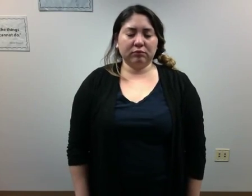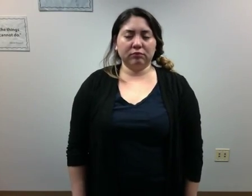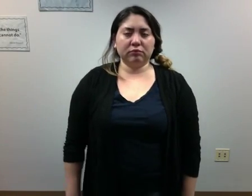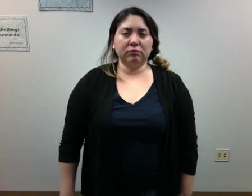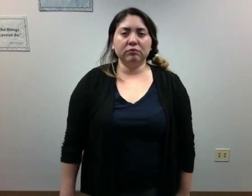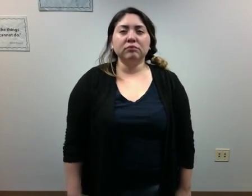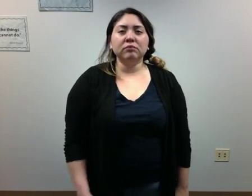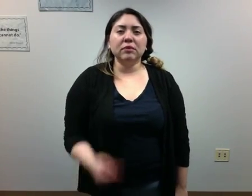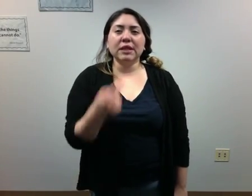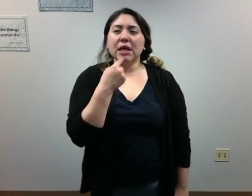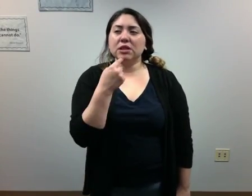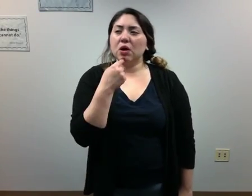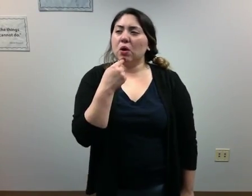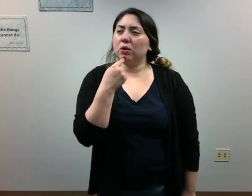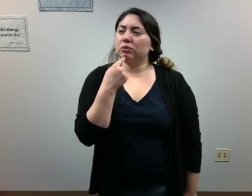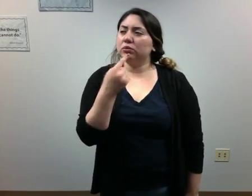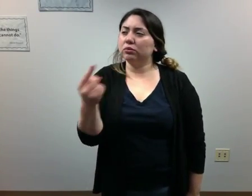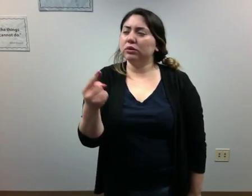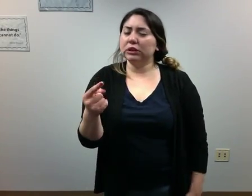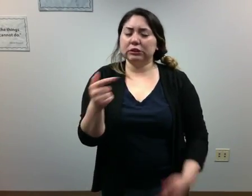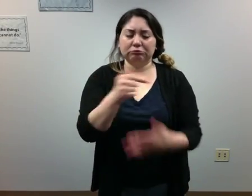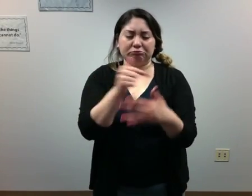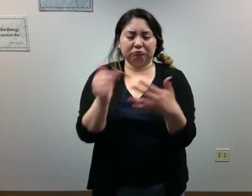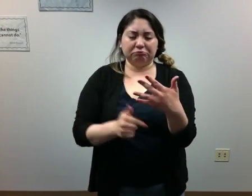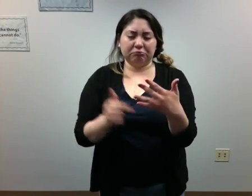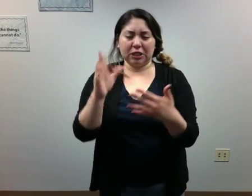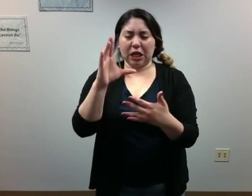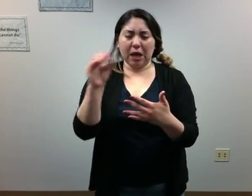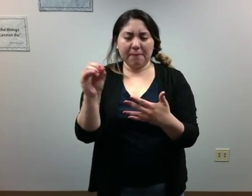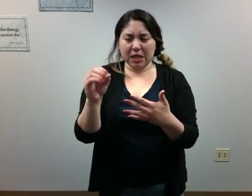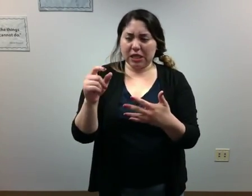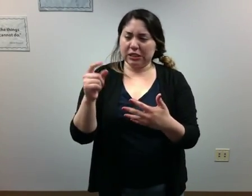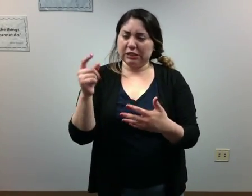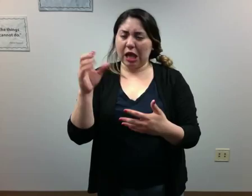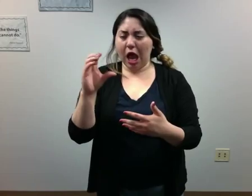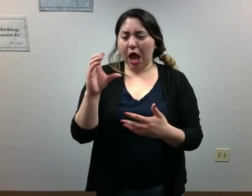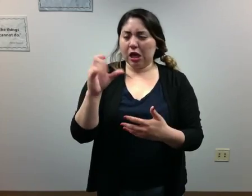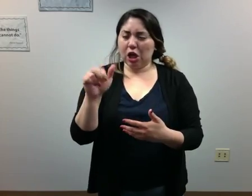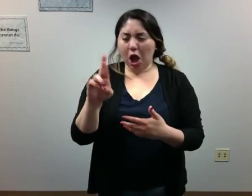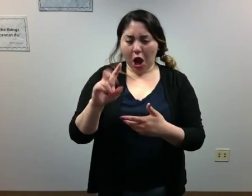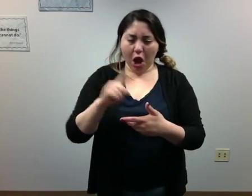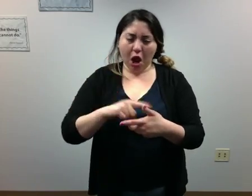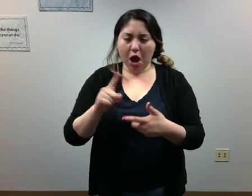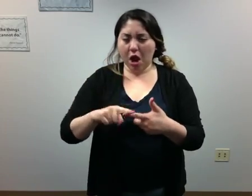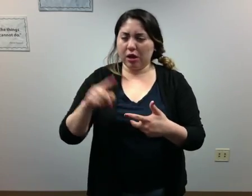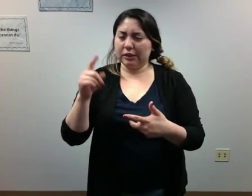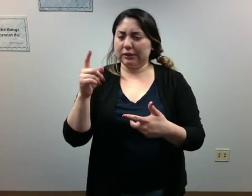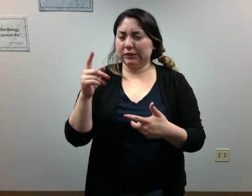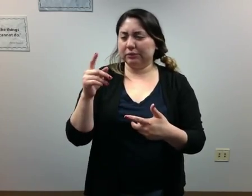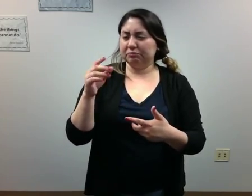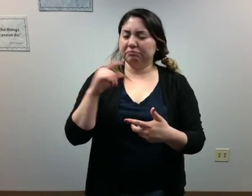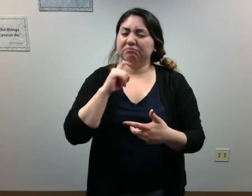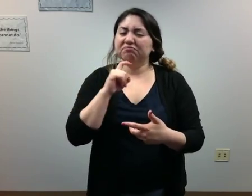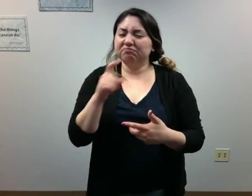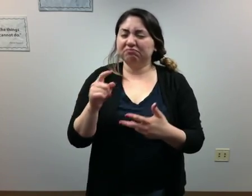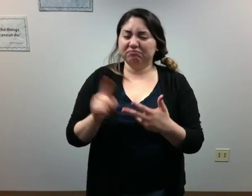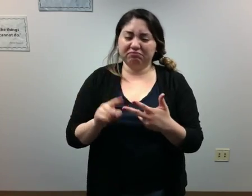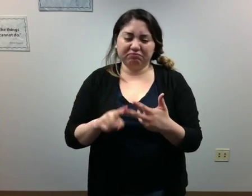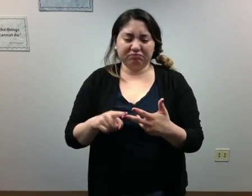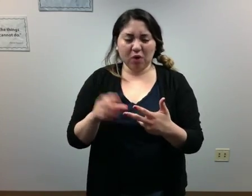And they told the auto industry and the steel industry and the timber industry and the oil industry, companies